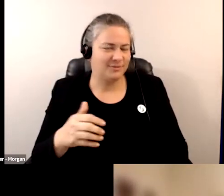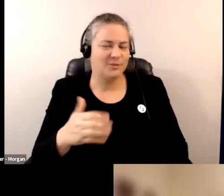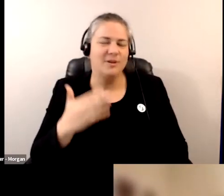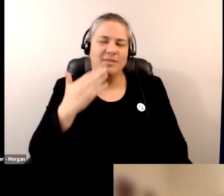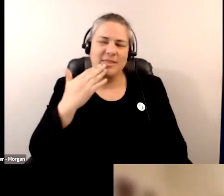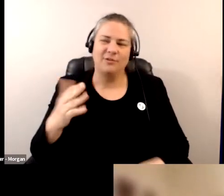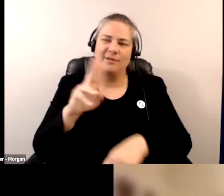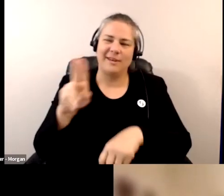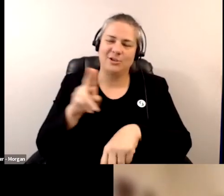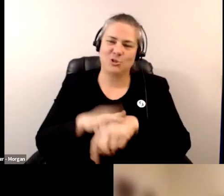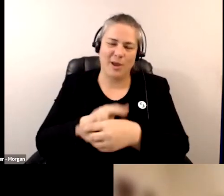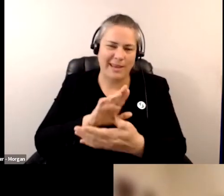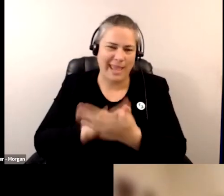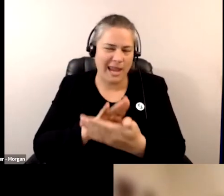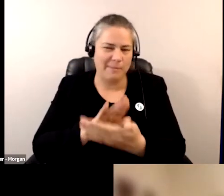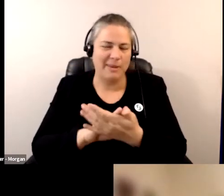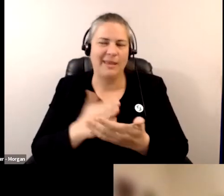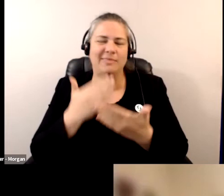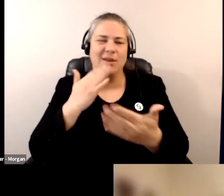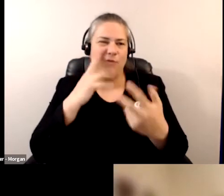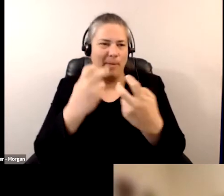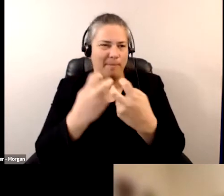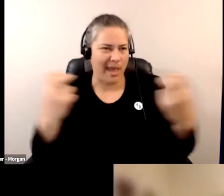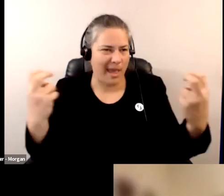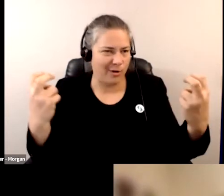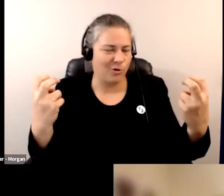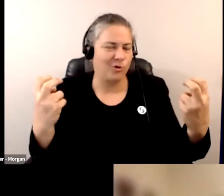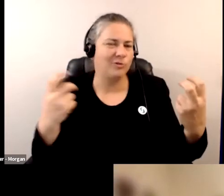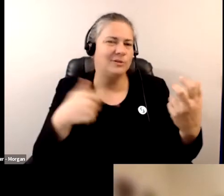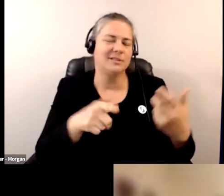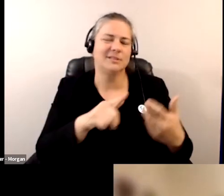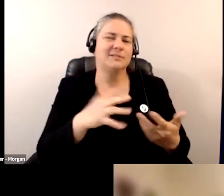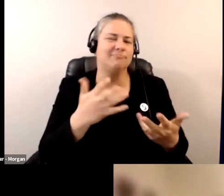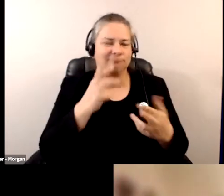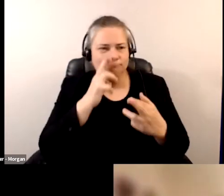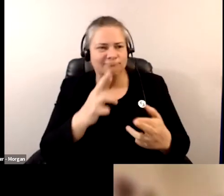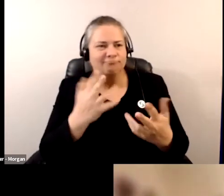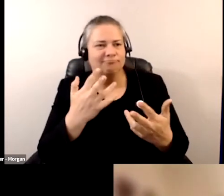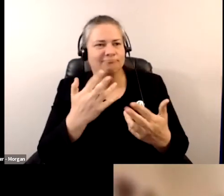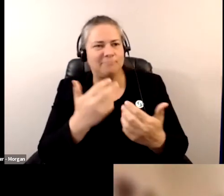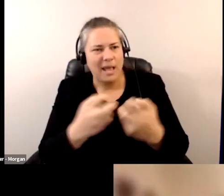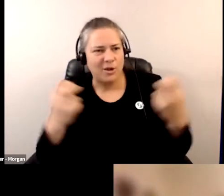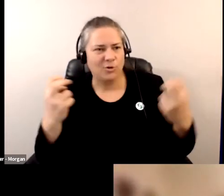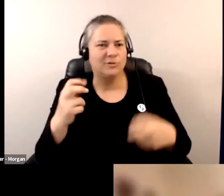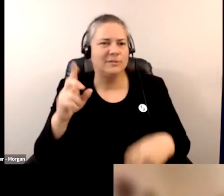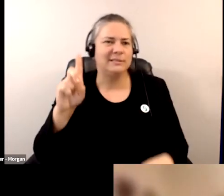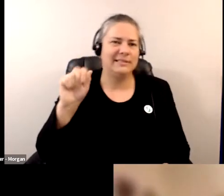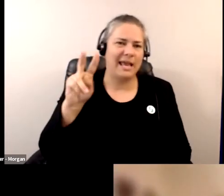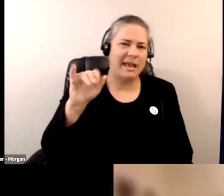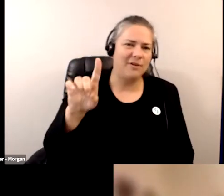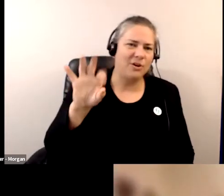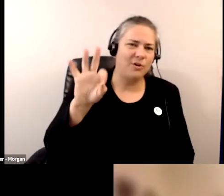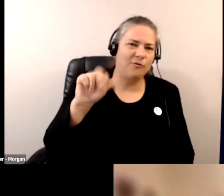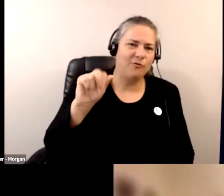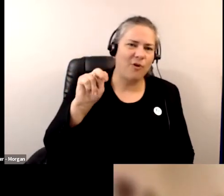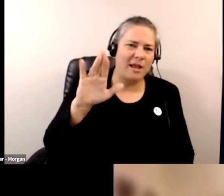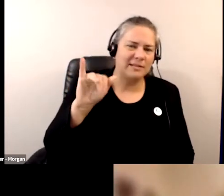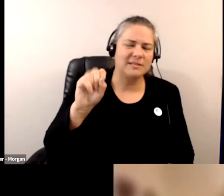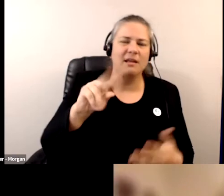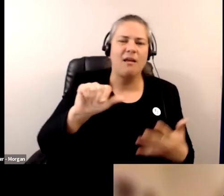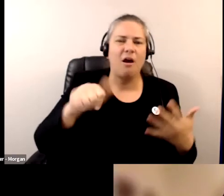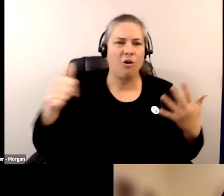National Academies. Thank you, the panel, this distinguished panels, and those, David, Francis, and others who